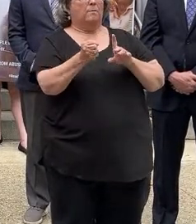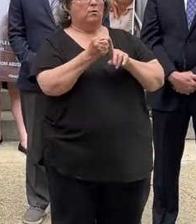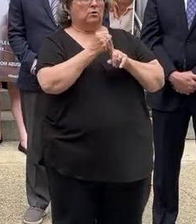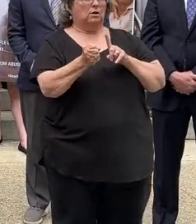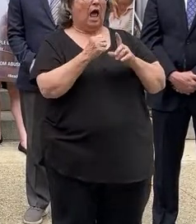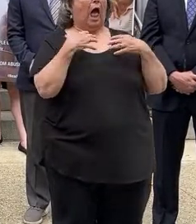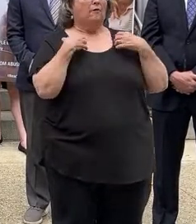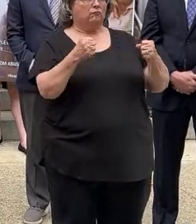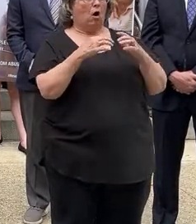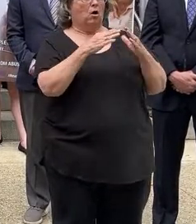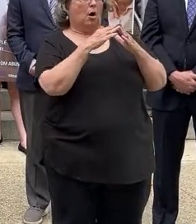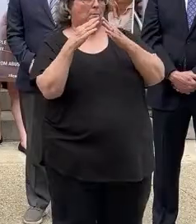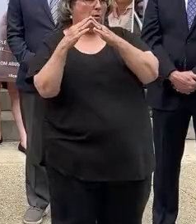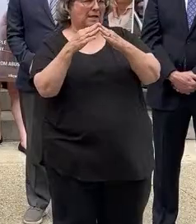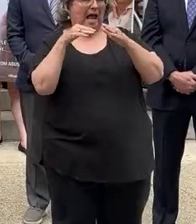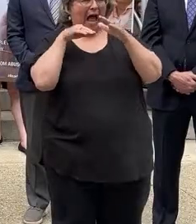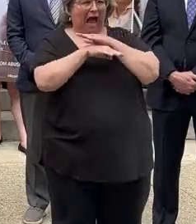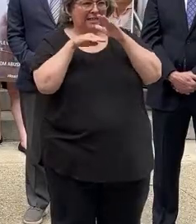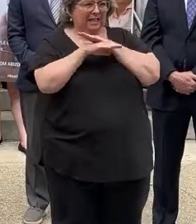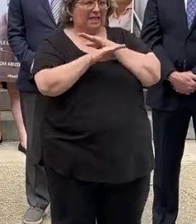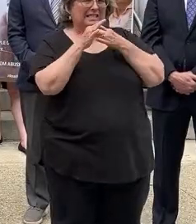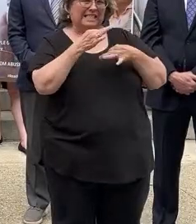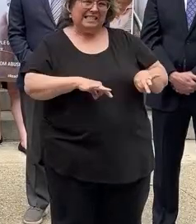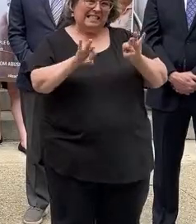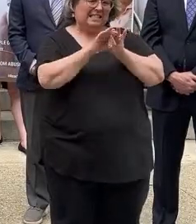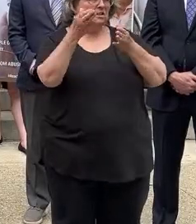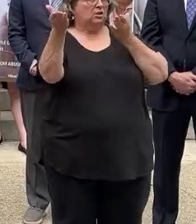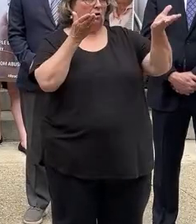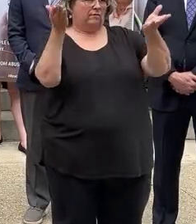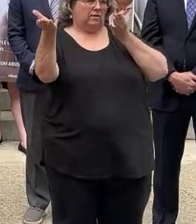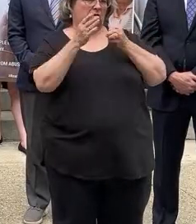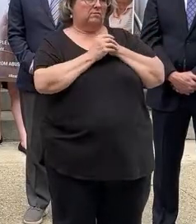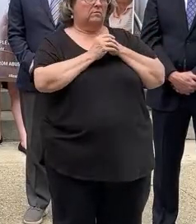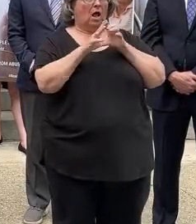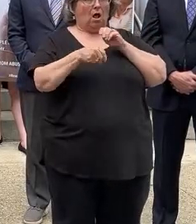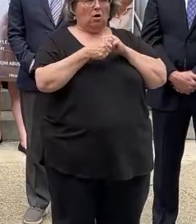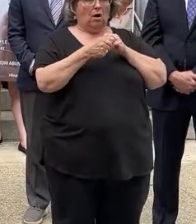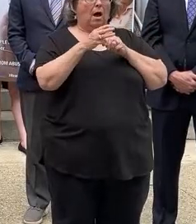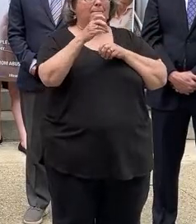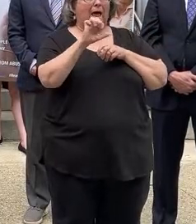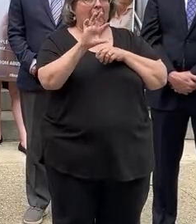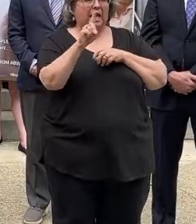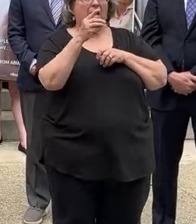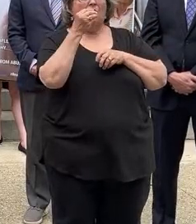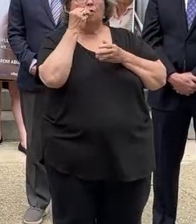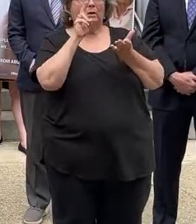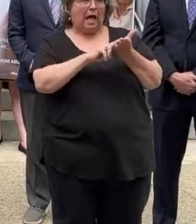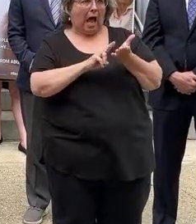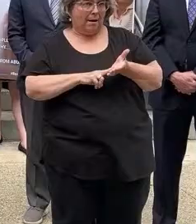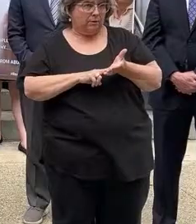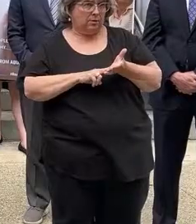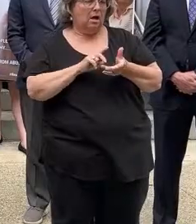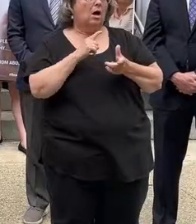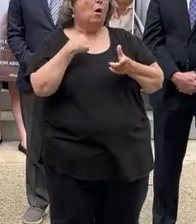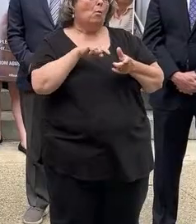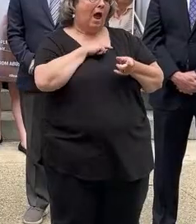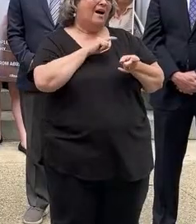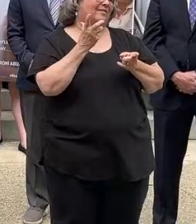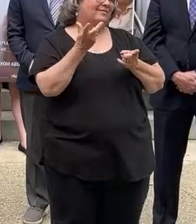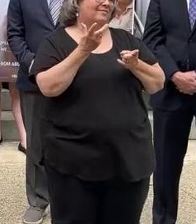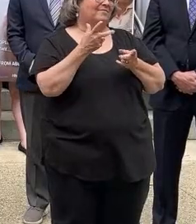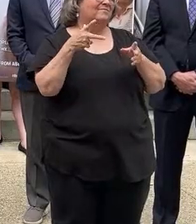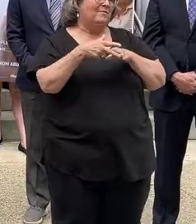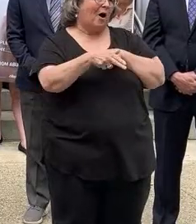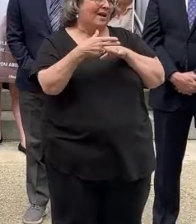strong communities and ensuring access to essential services, including Medicaid and food stamps, which are right now under attack,